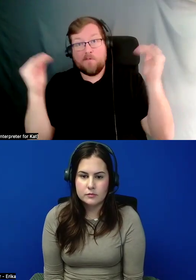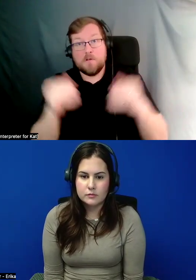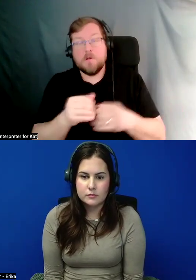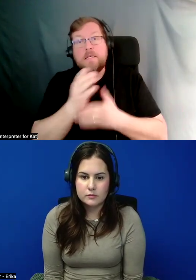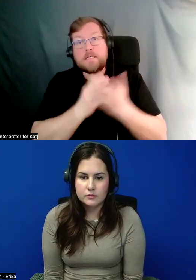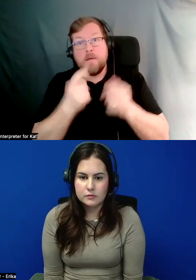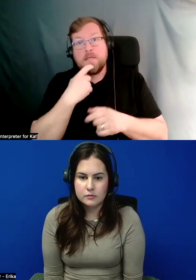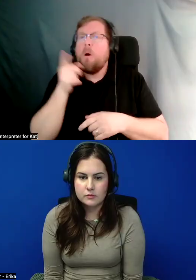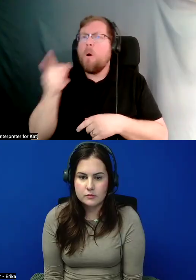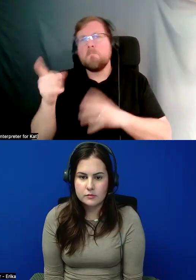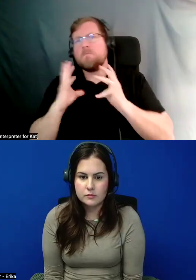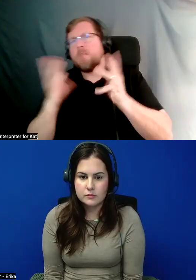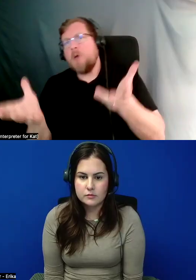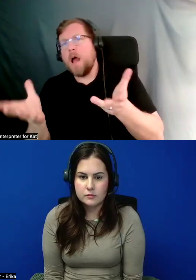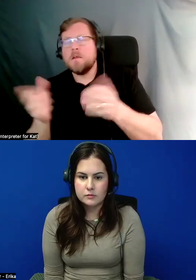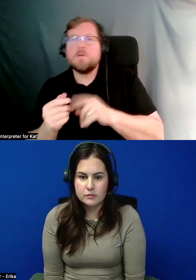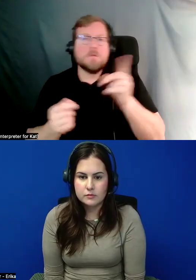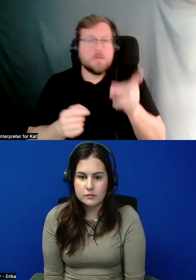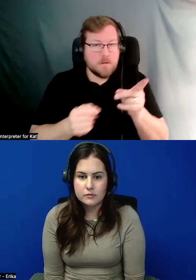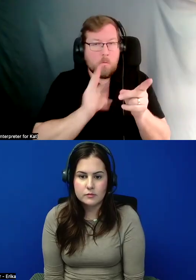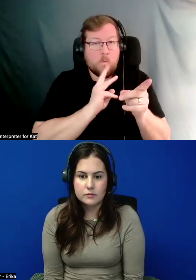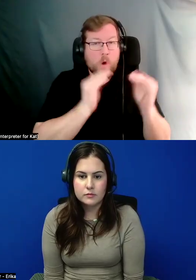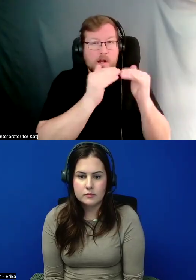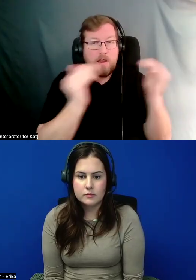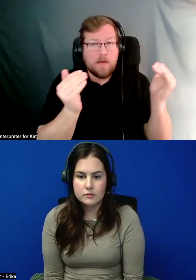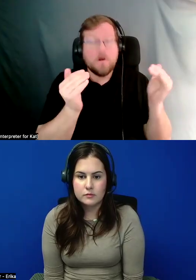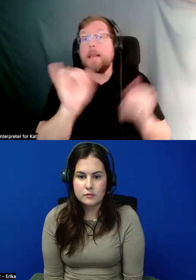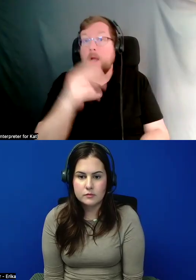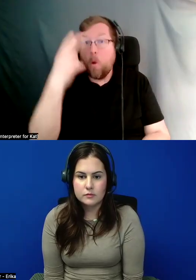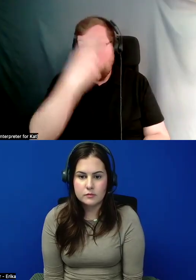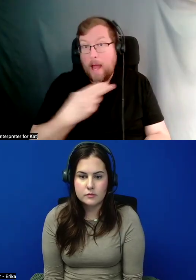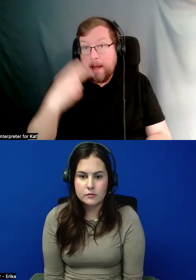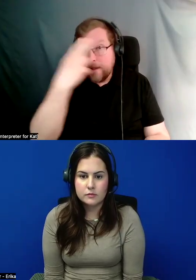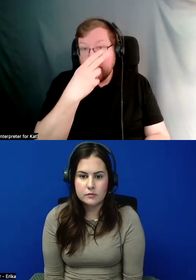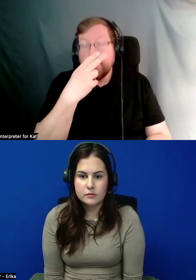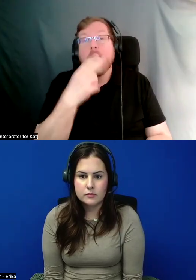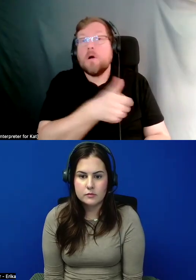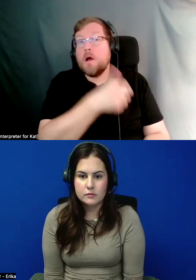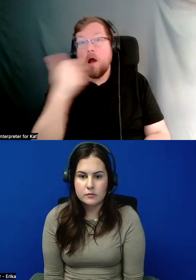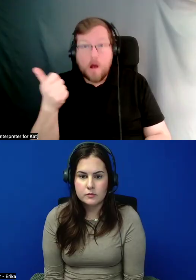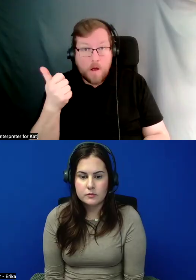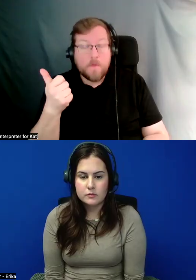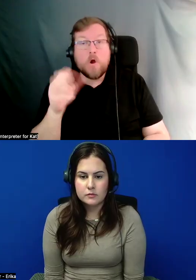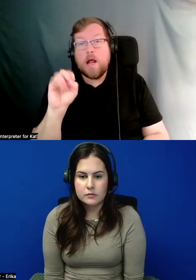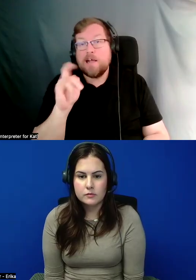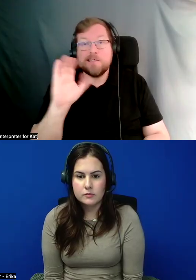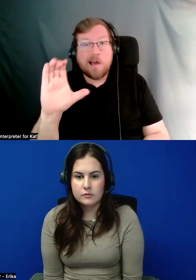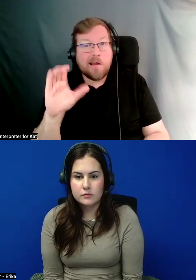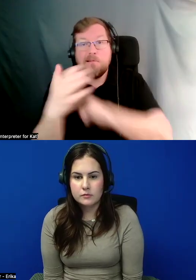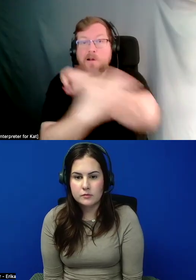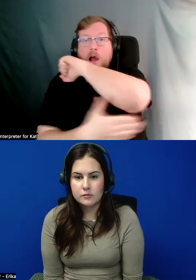this is good. And some areas like with the water level, like Hawaii or some other entire country,